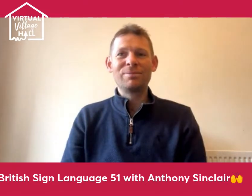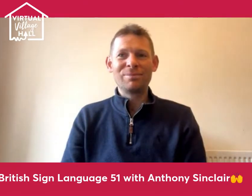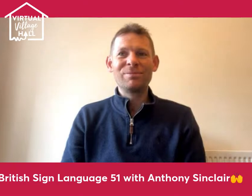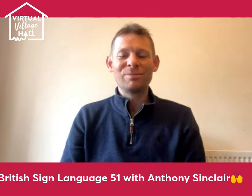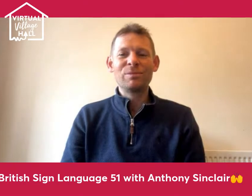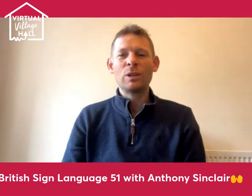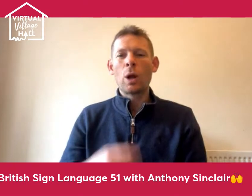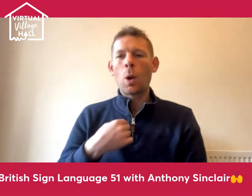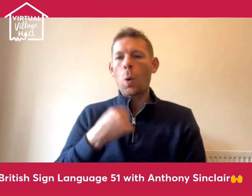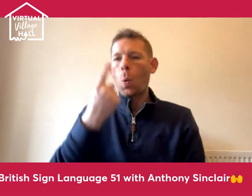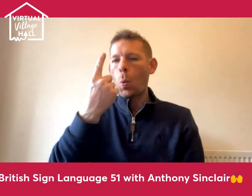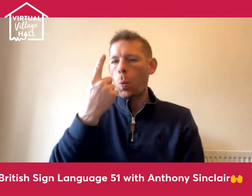different.